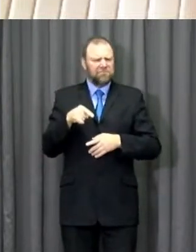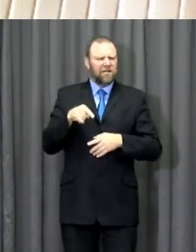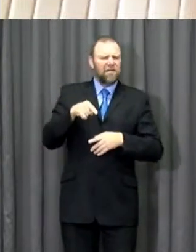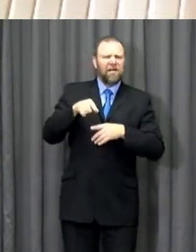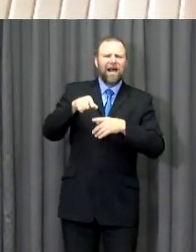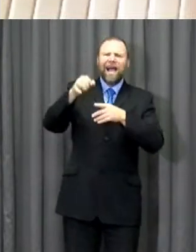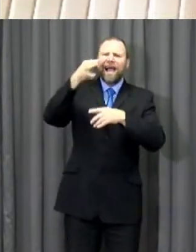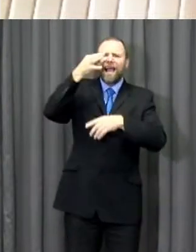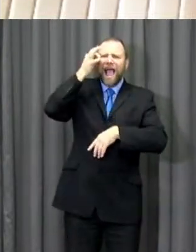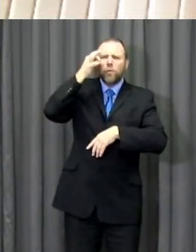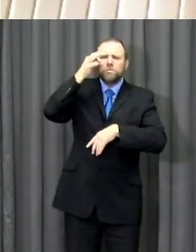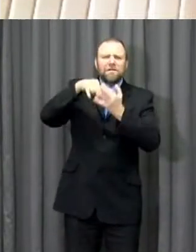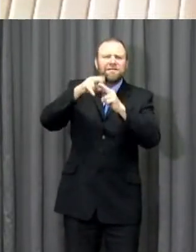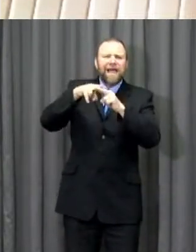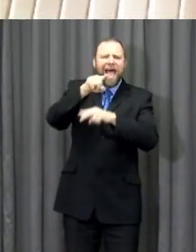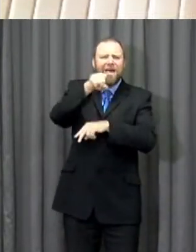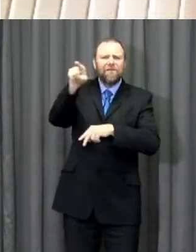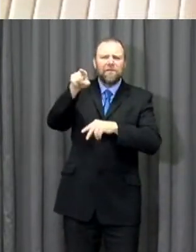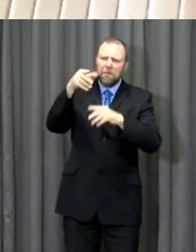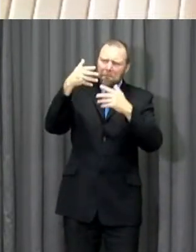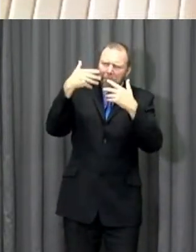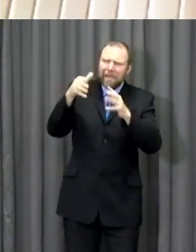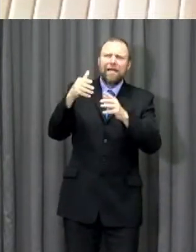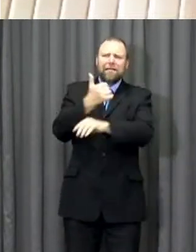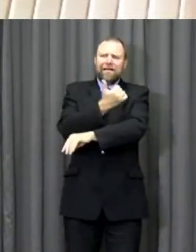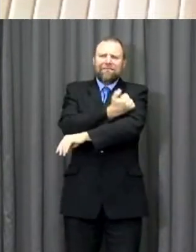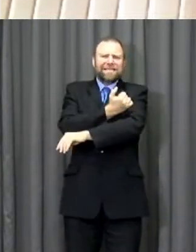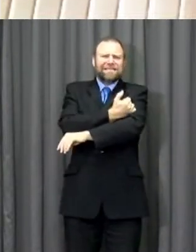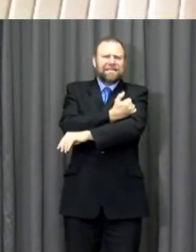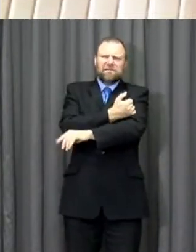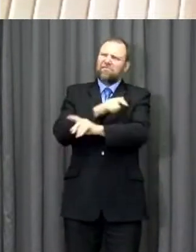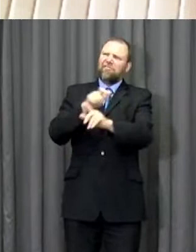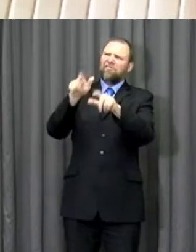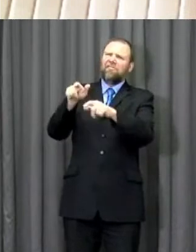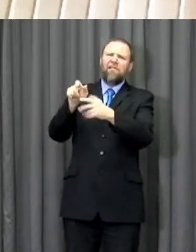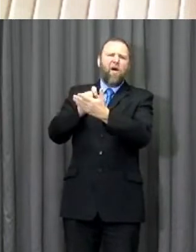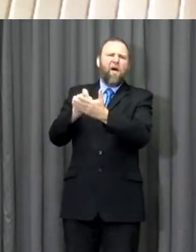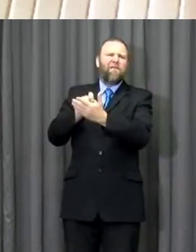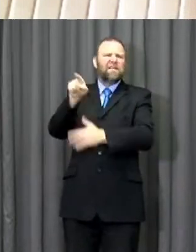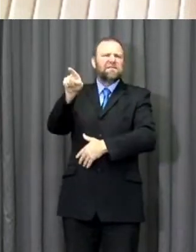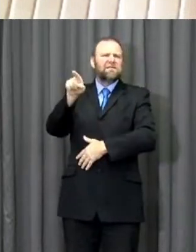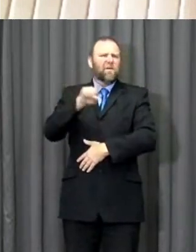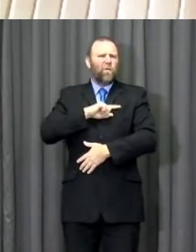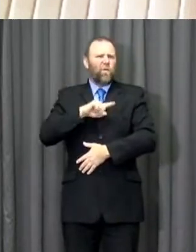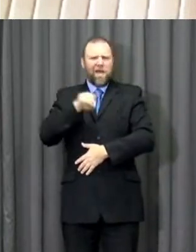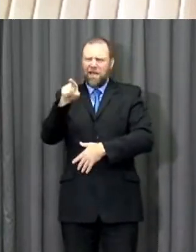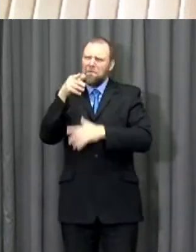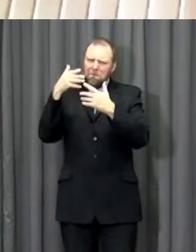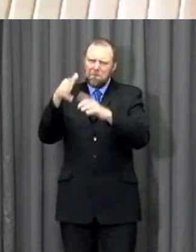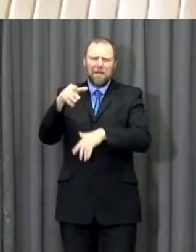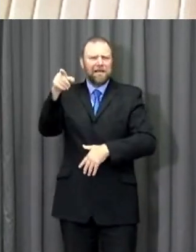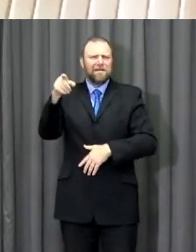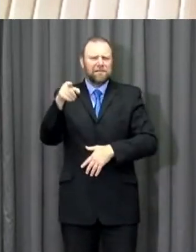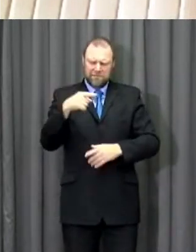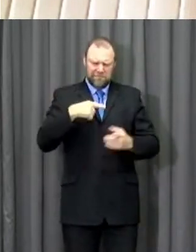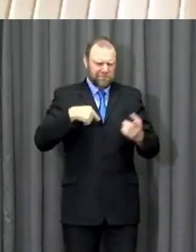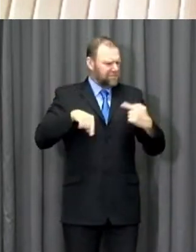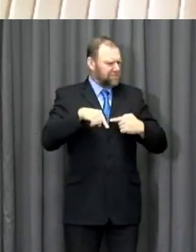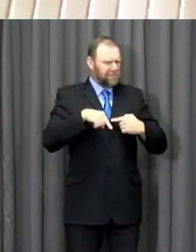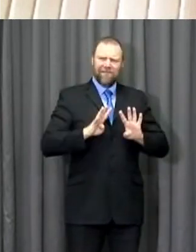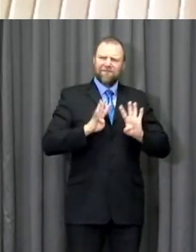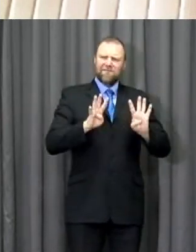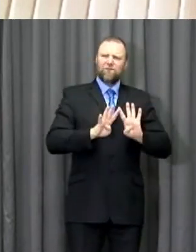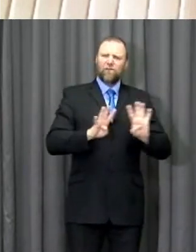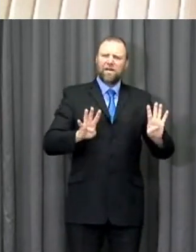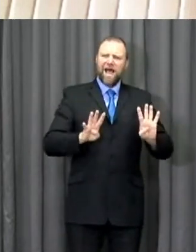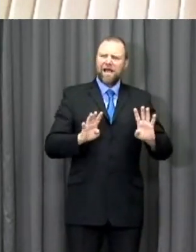been vaccinated ahead of her and elderly patients. Do you accept that concerns of those nature can damage the